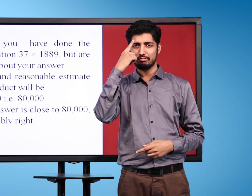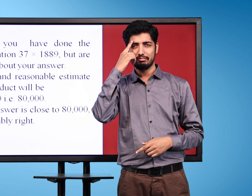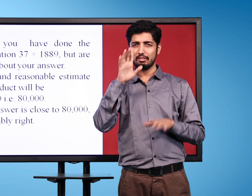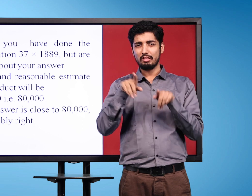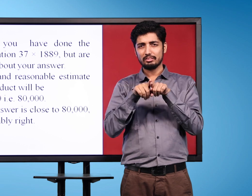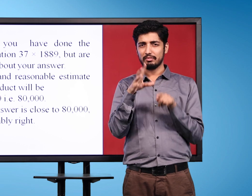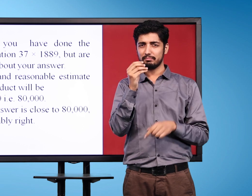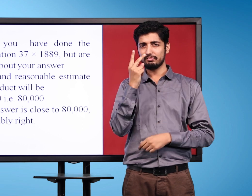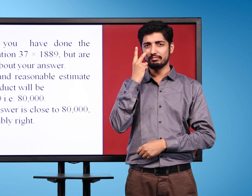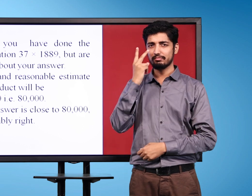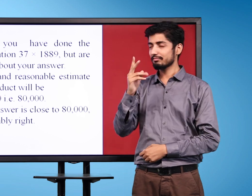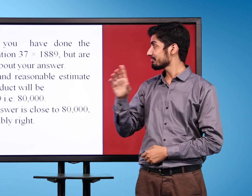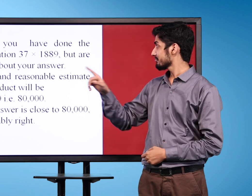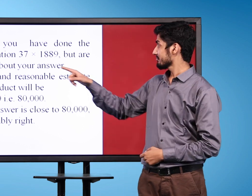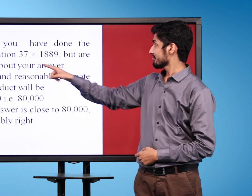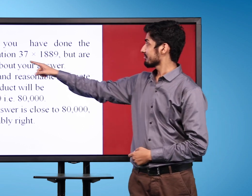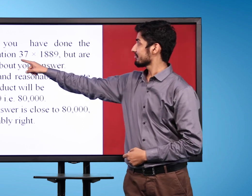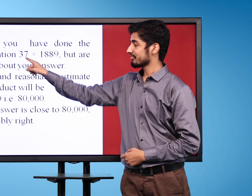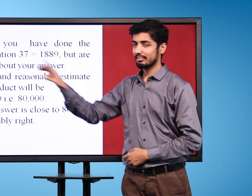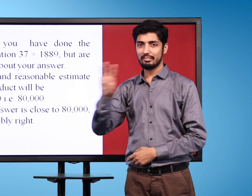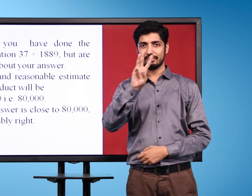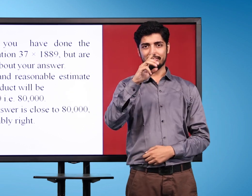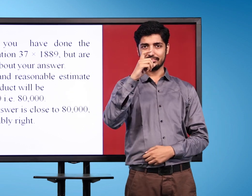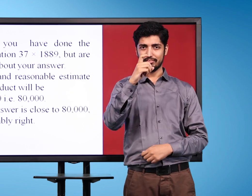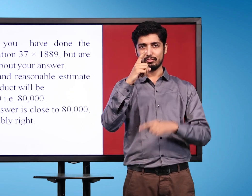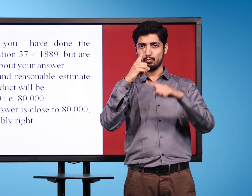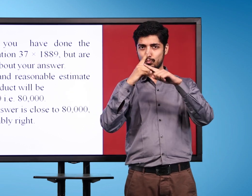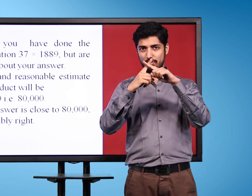Suppose you have done the multiplication 37 multiplied by